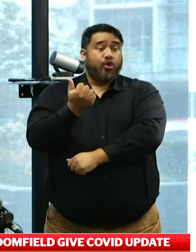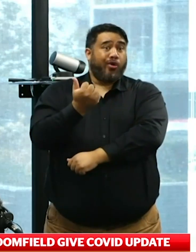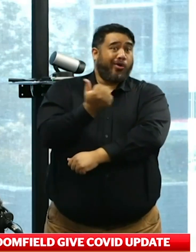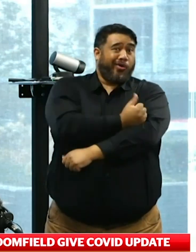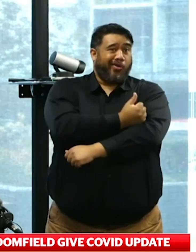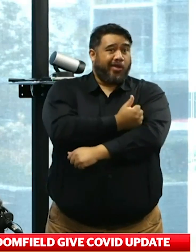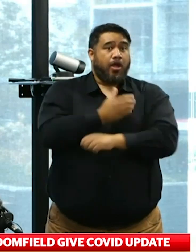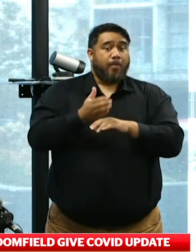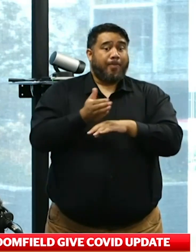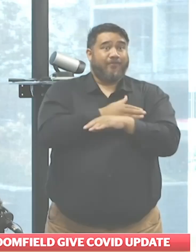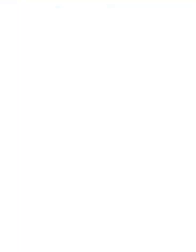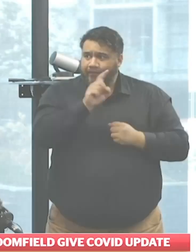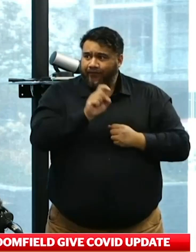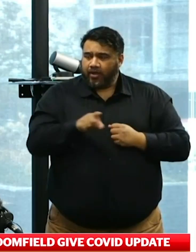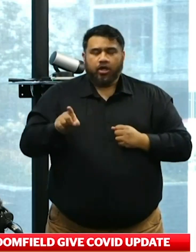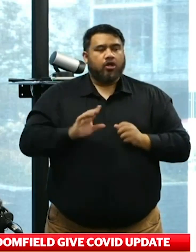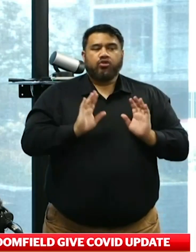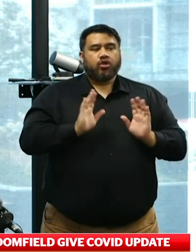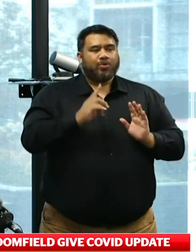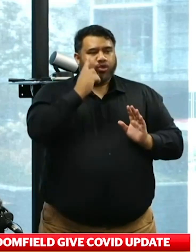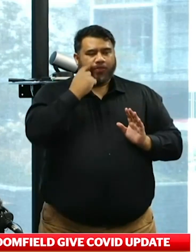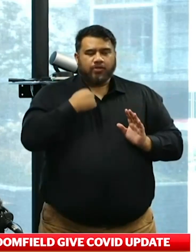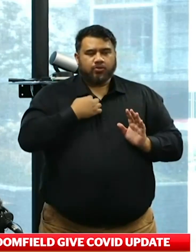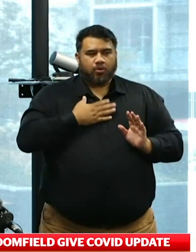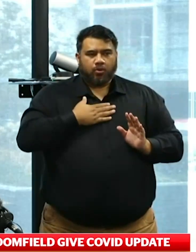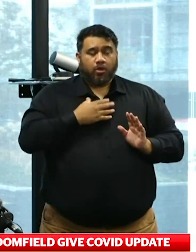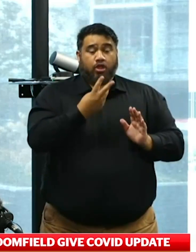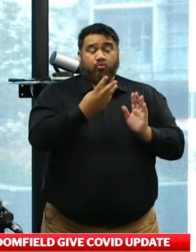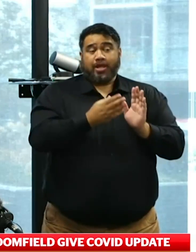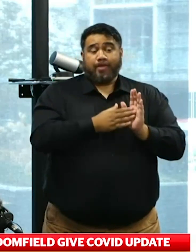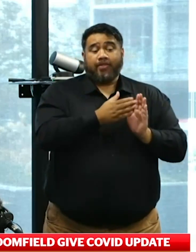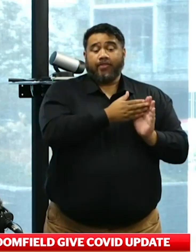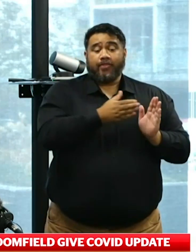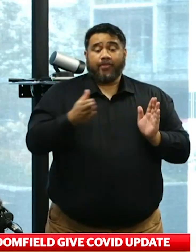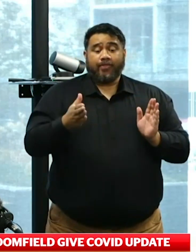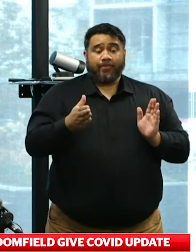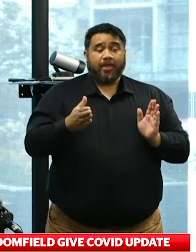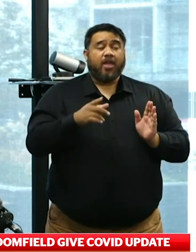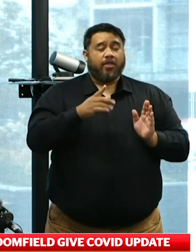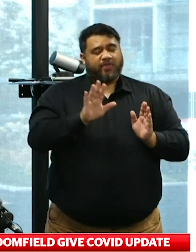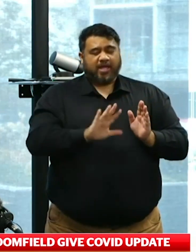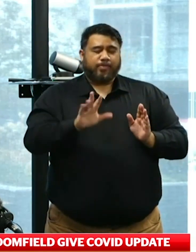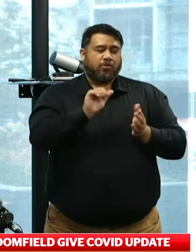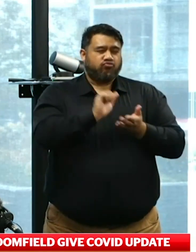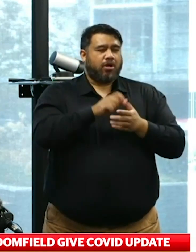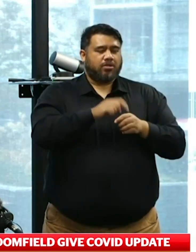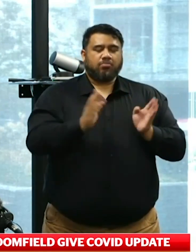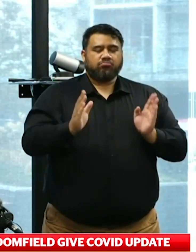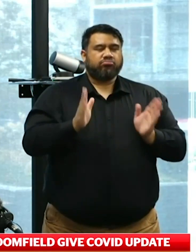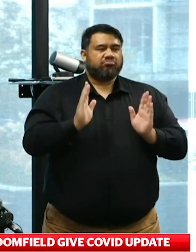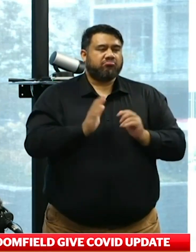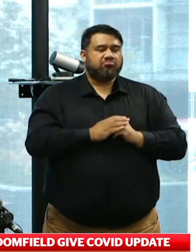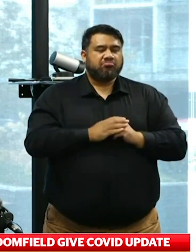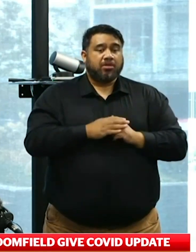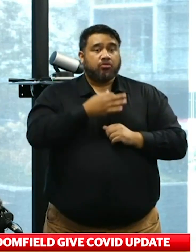facing widespread community transmission. 3 months between doses of a vaccine is pretty much spot on, so there doesn't appear to be any